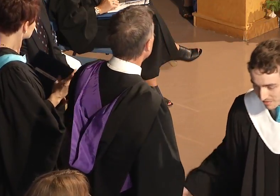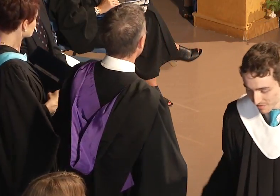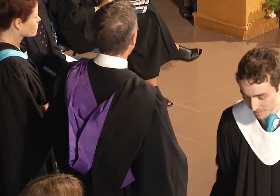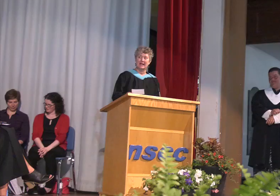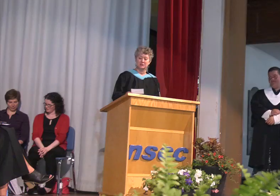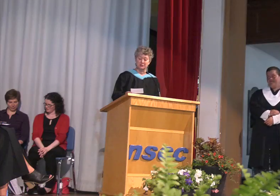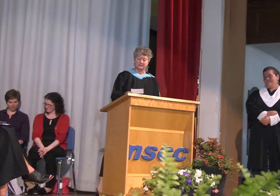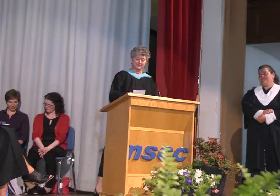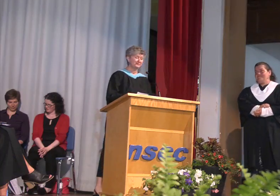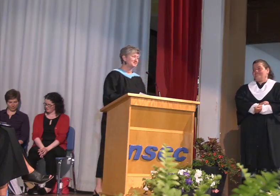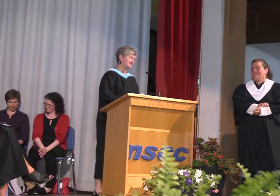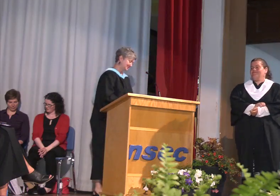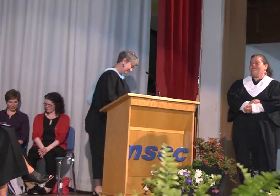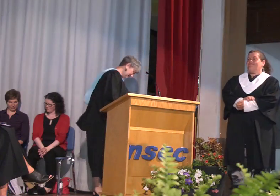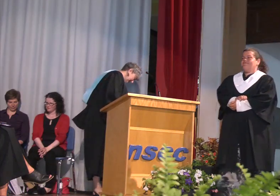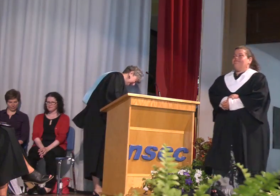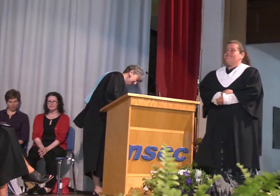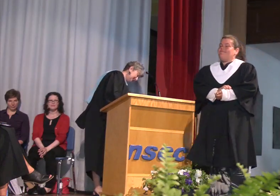Joan Langell.